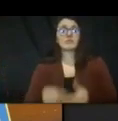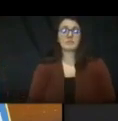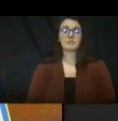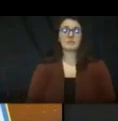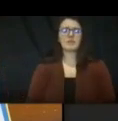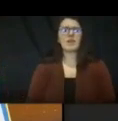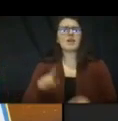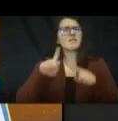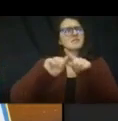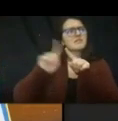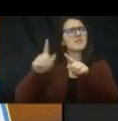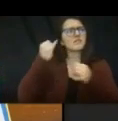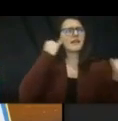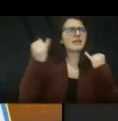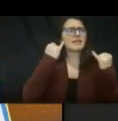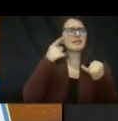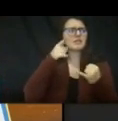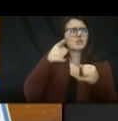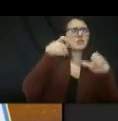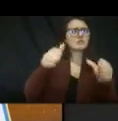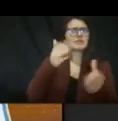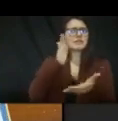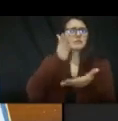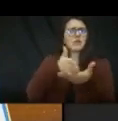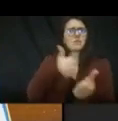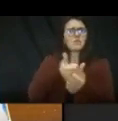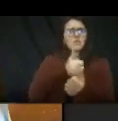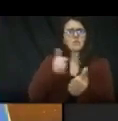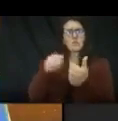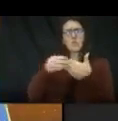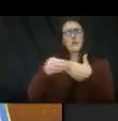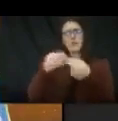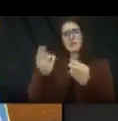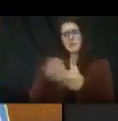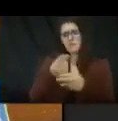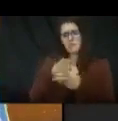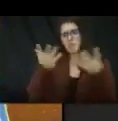other ways can you stop or reduce plastic use?